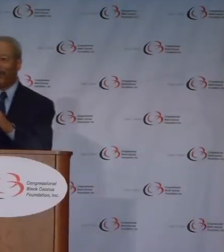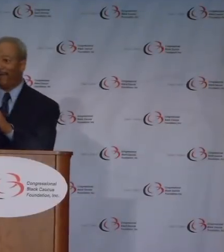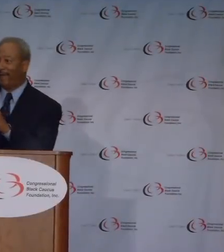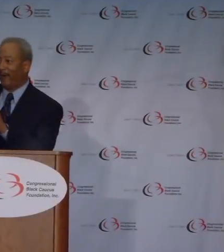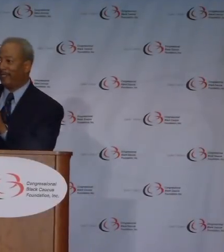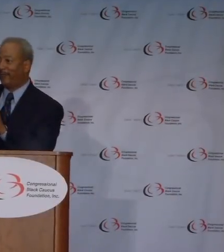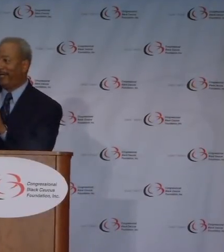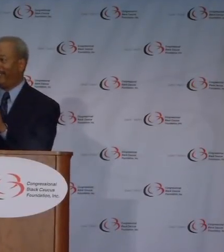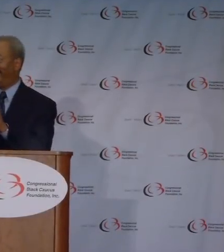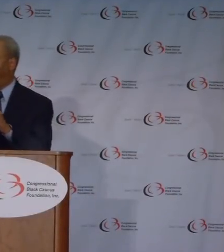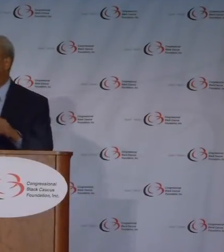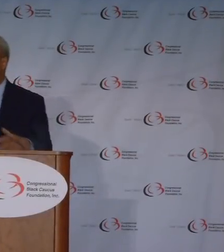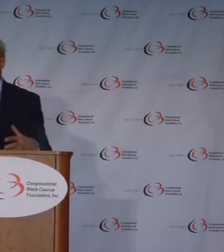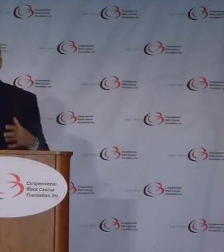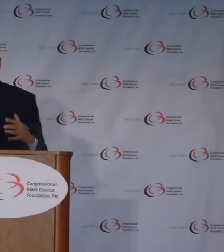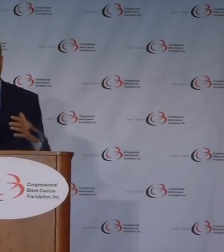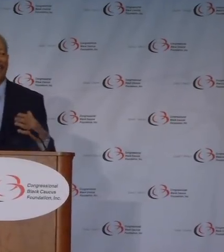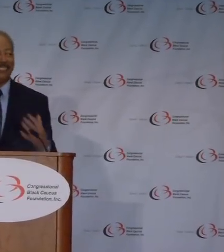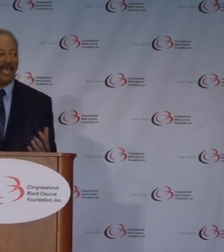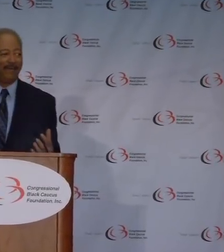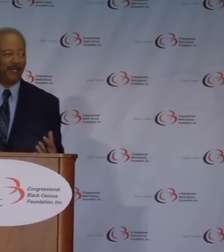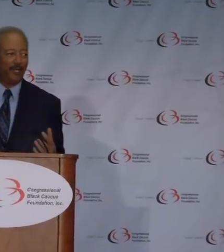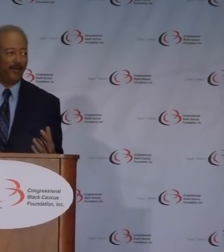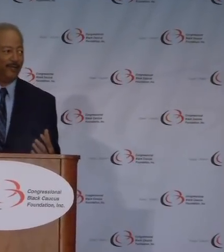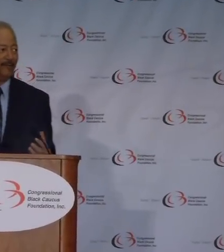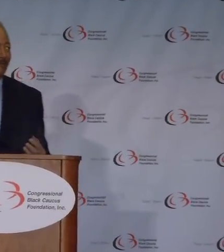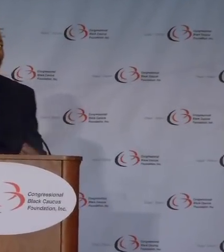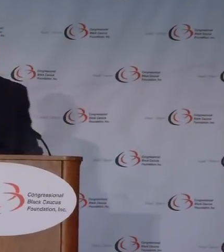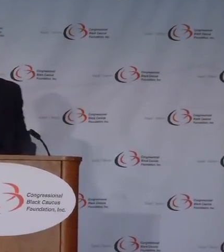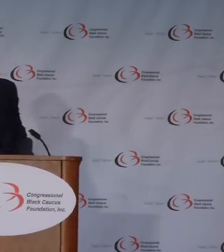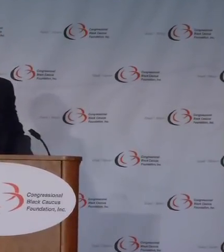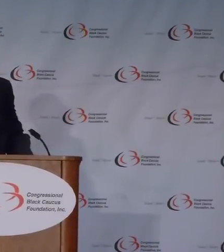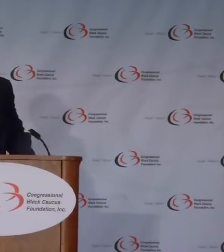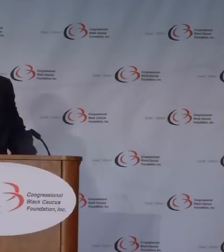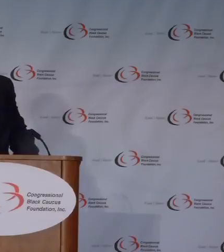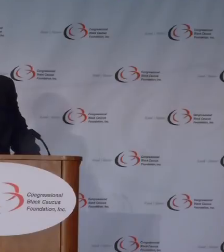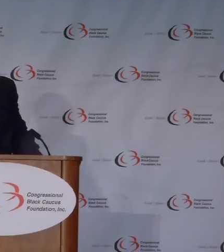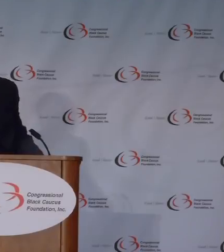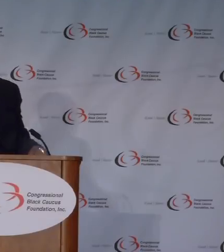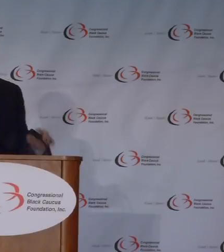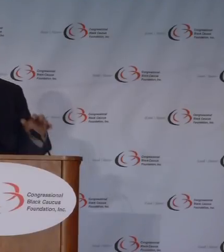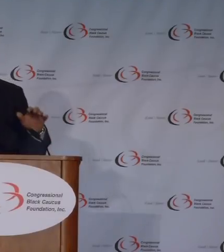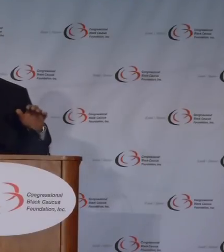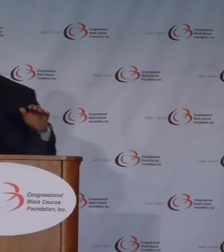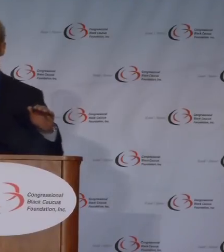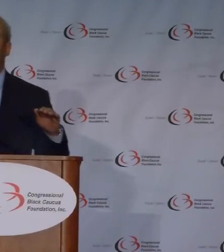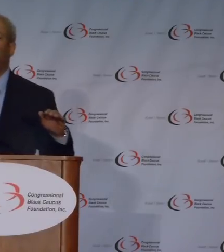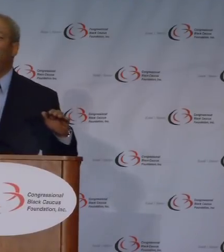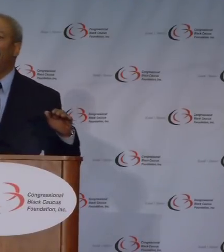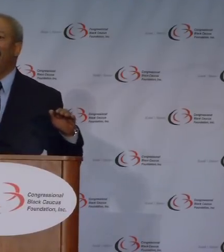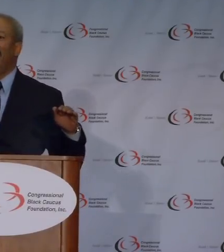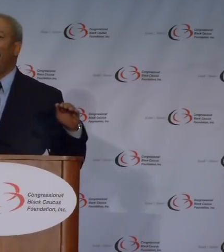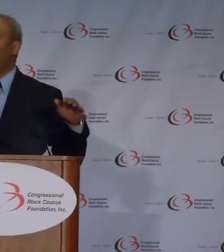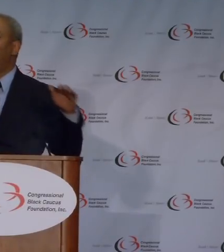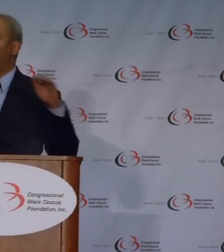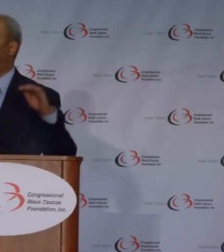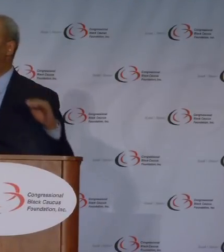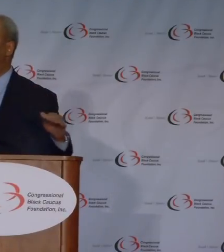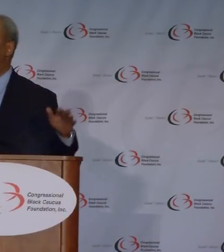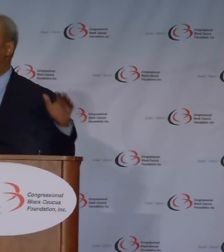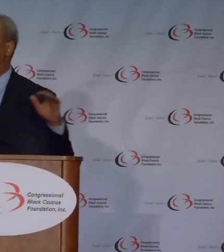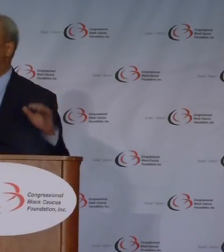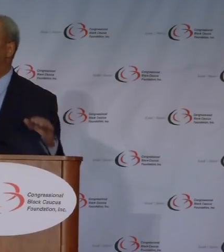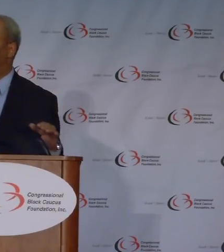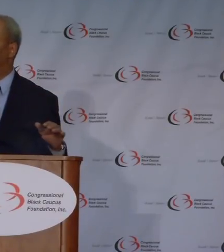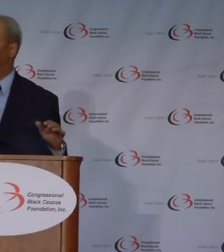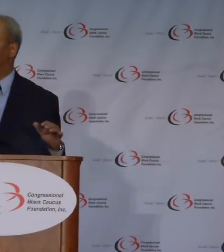Well, are you in for a treat this afternoon? But my first question is, how was the